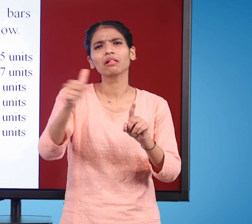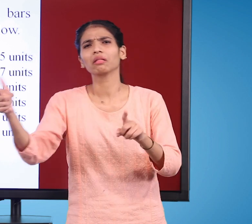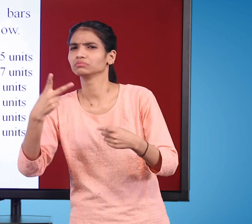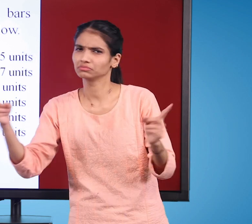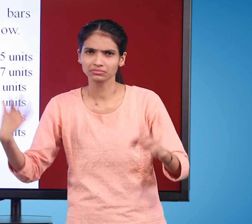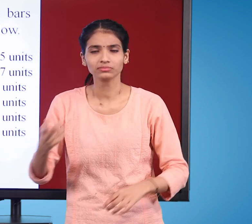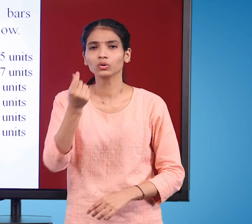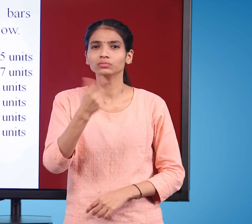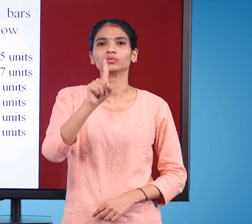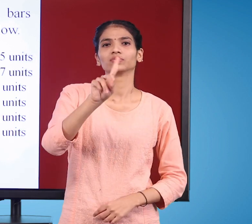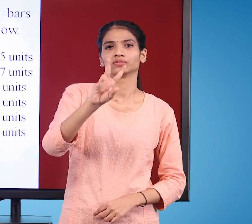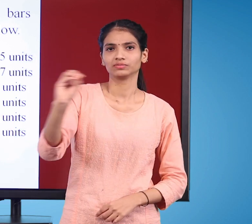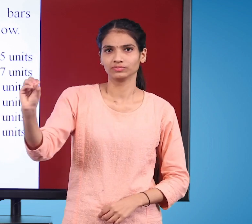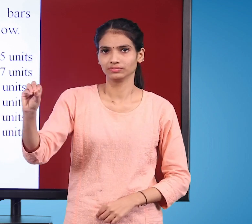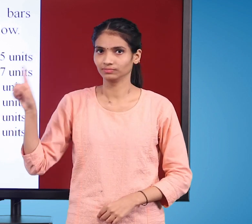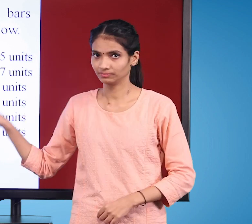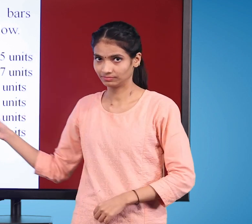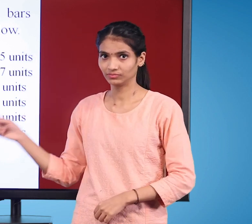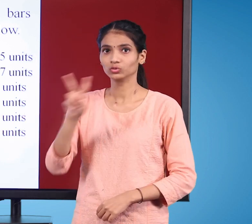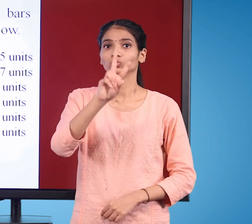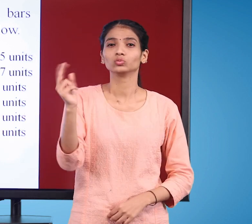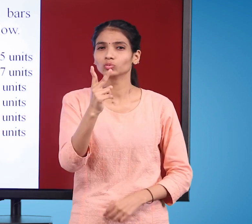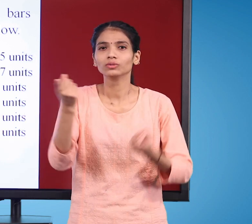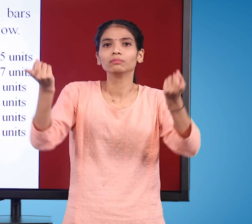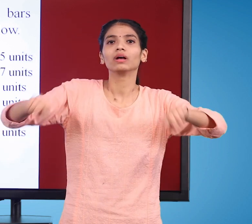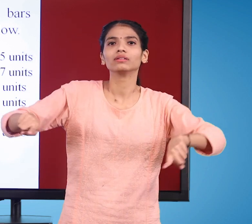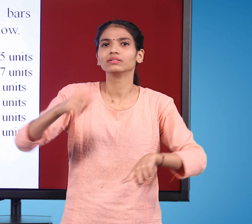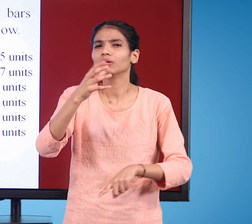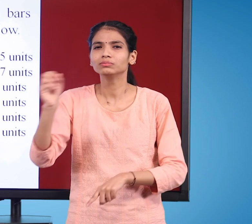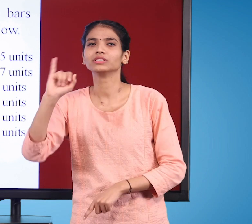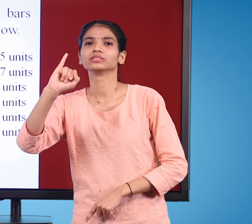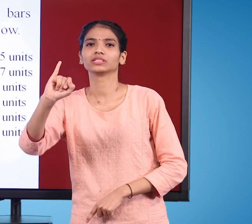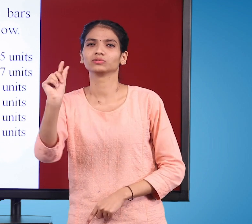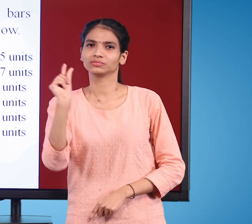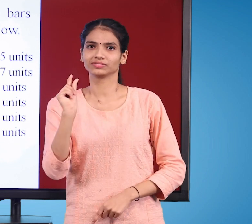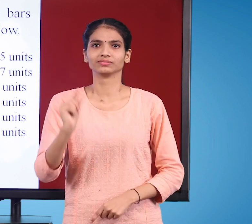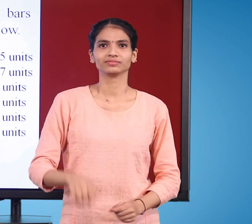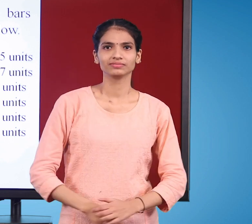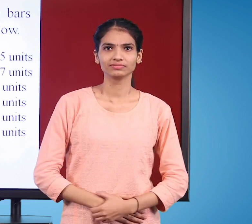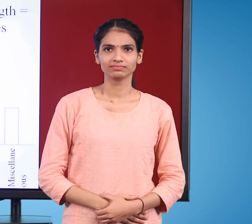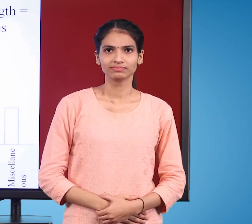Miscellaneous 1,200 divided by 200 is equal to 6 units.